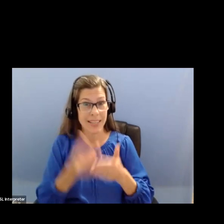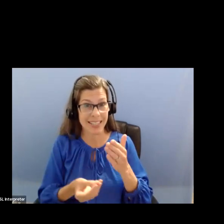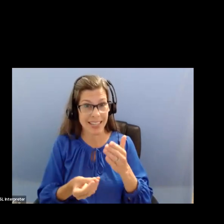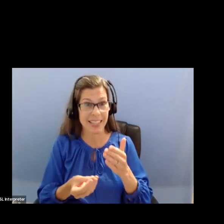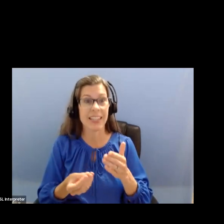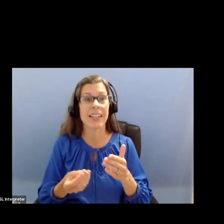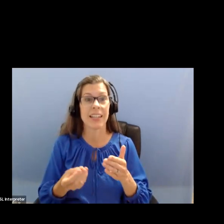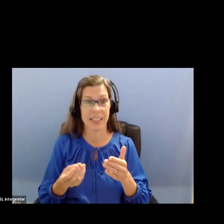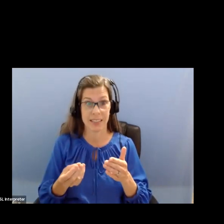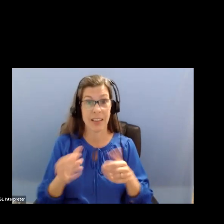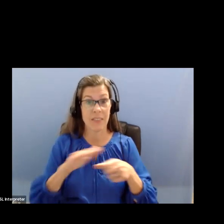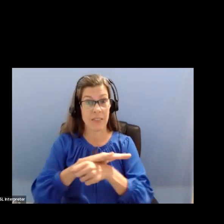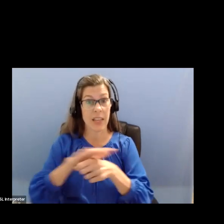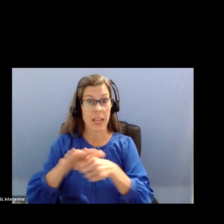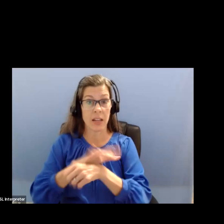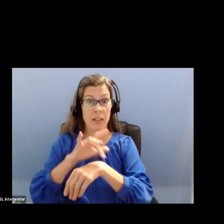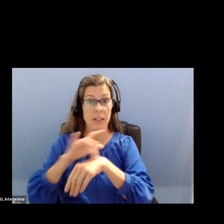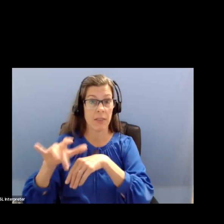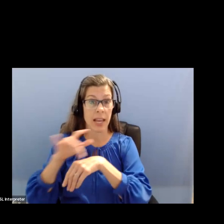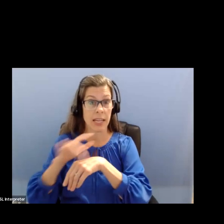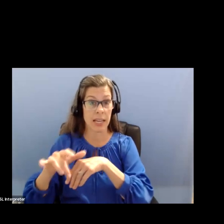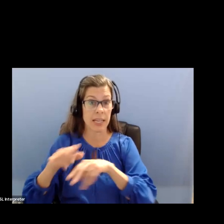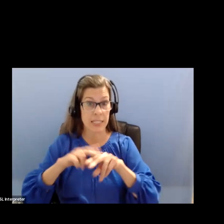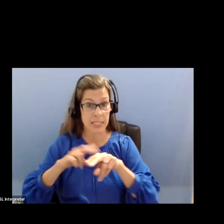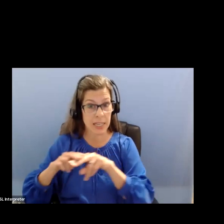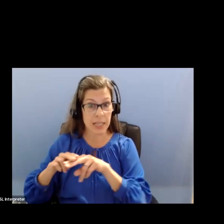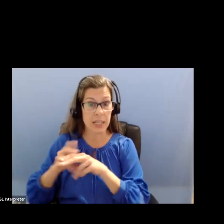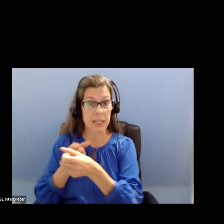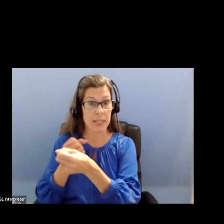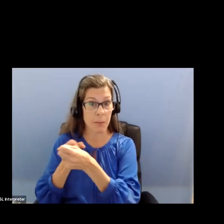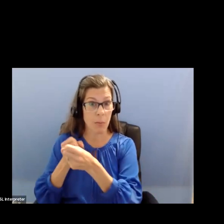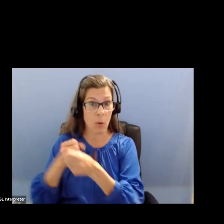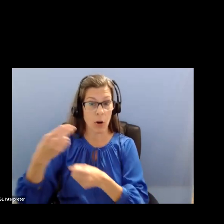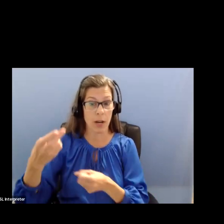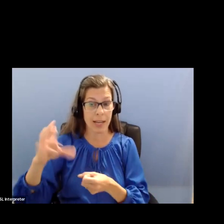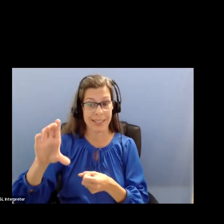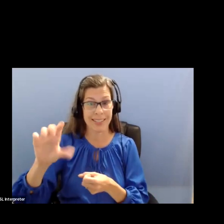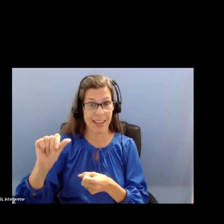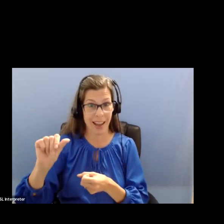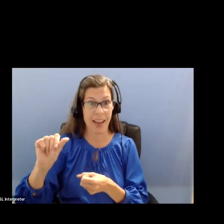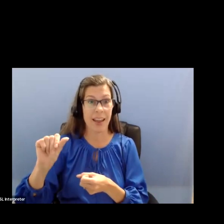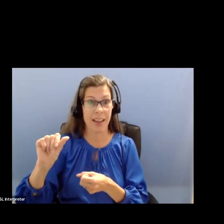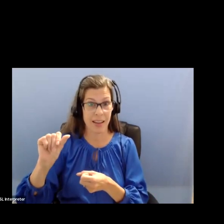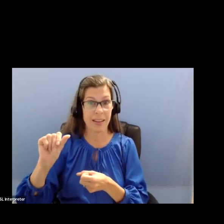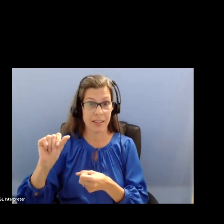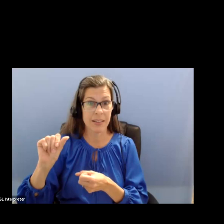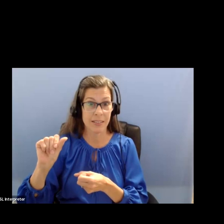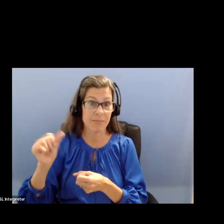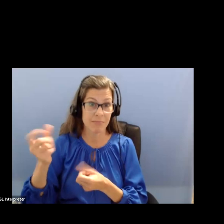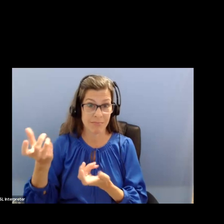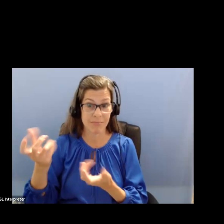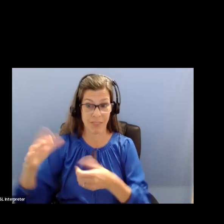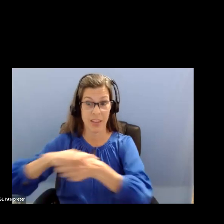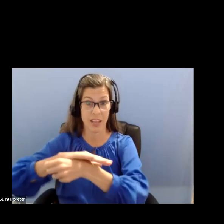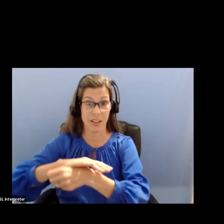vacant seats and supporting HCA in doing that, since I understand certainly the seat we were just talking about, that's been a challenging